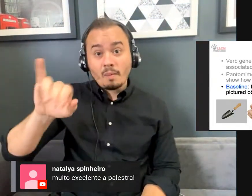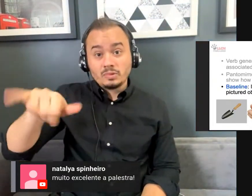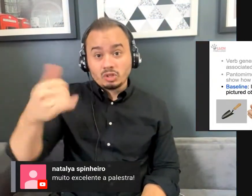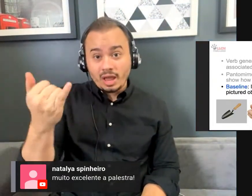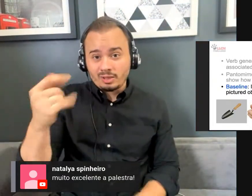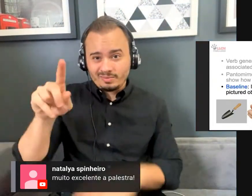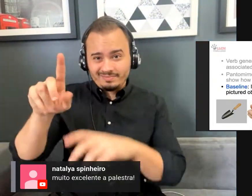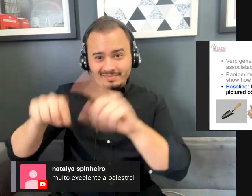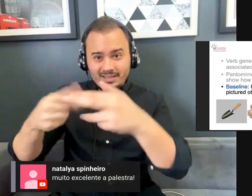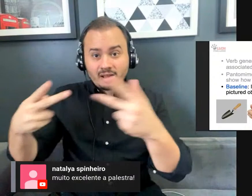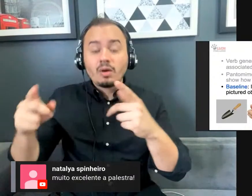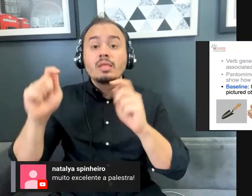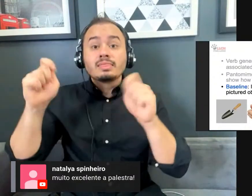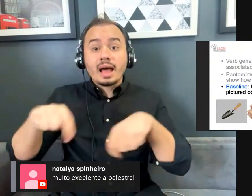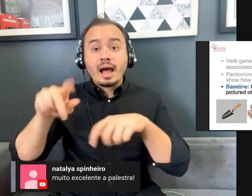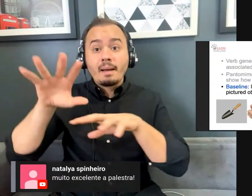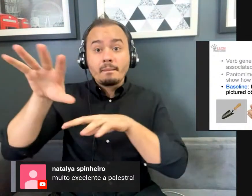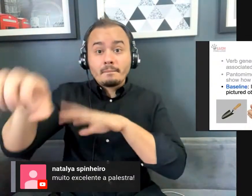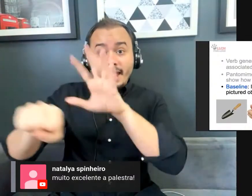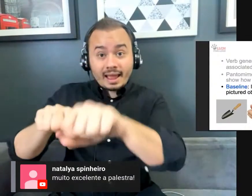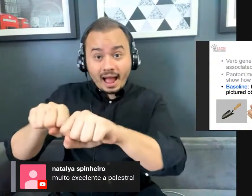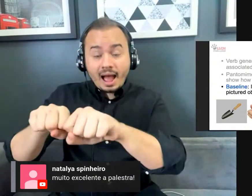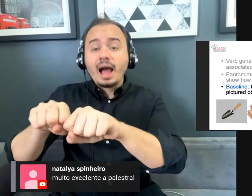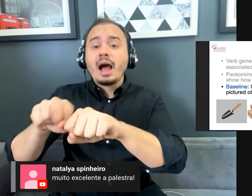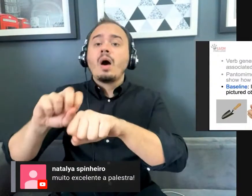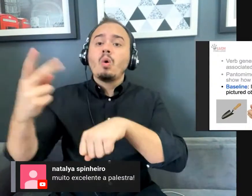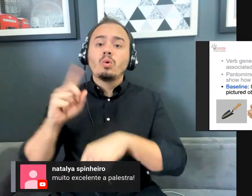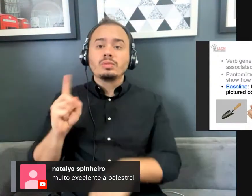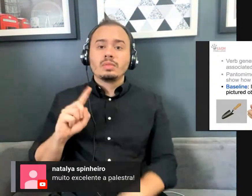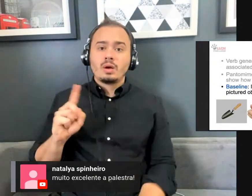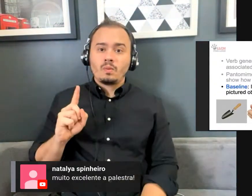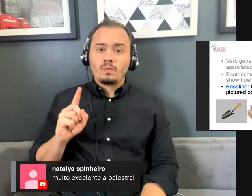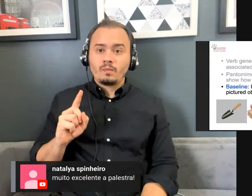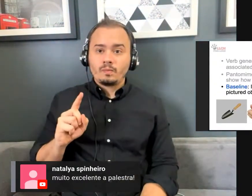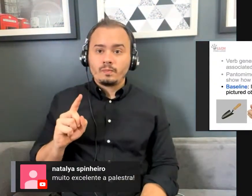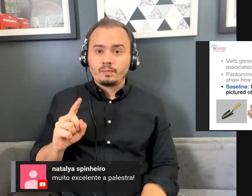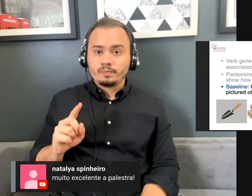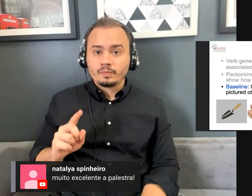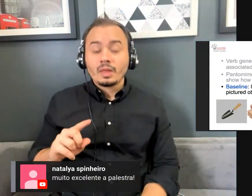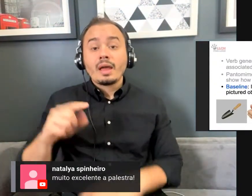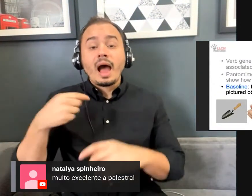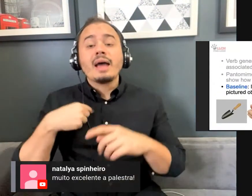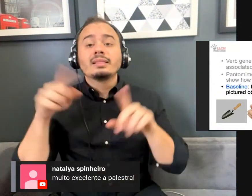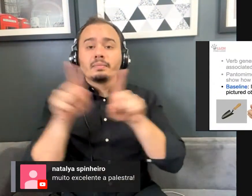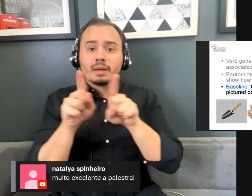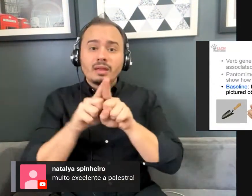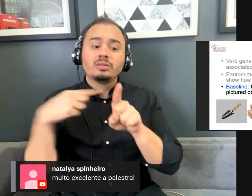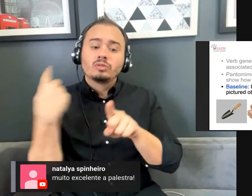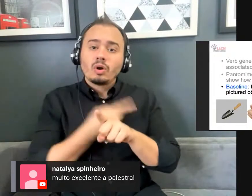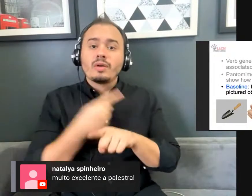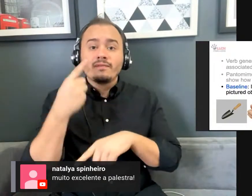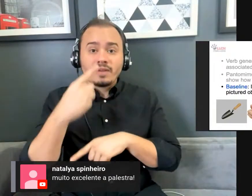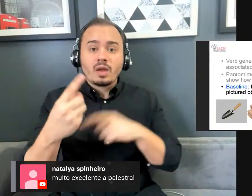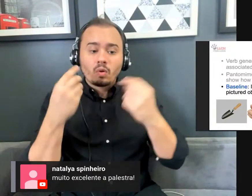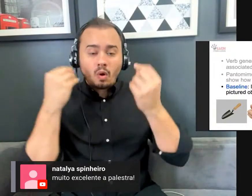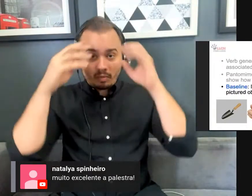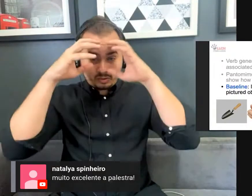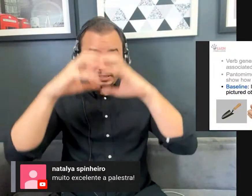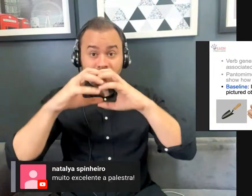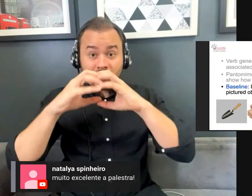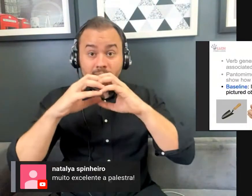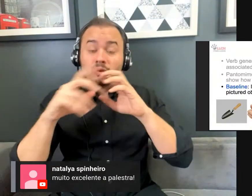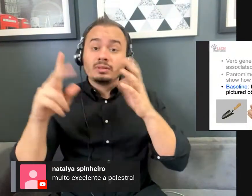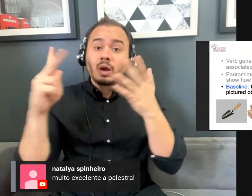gesture. The idea here is you get rid of just activation related to seeing objects that are manipulable,